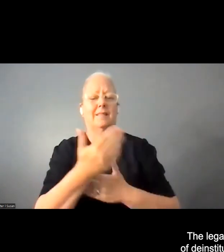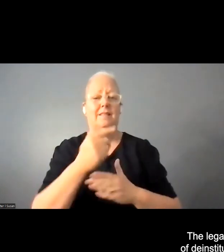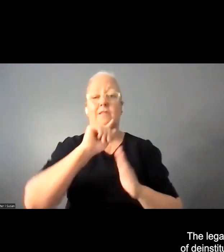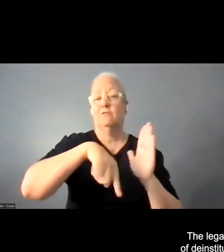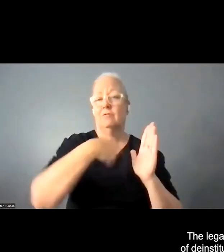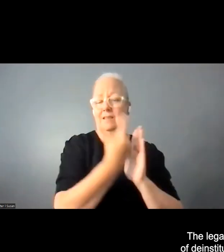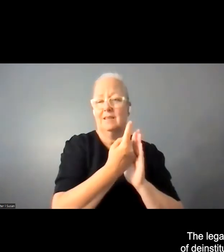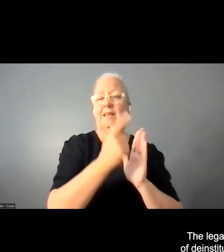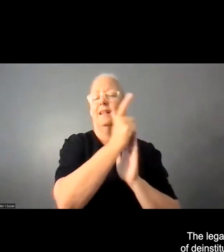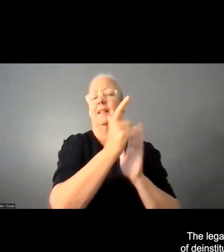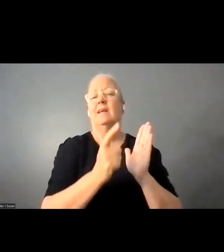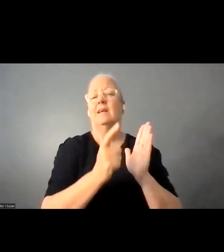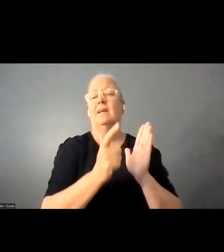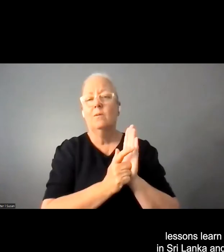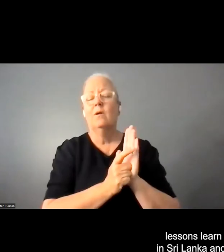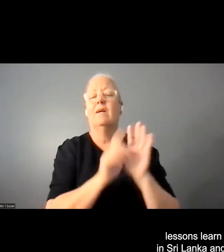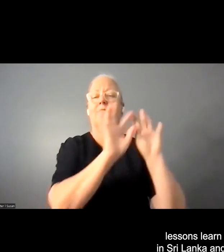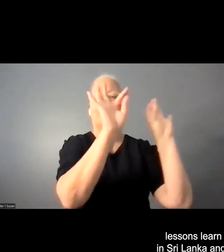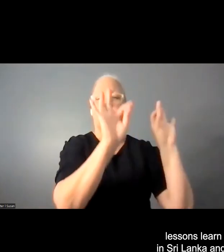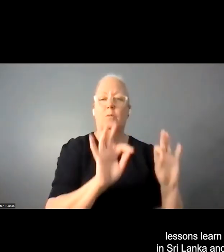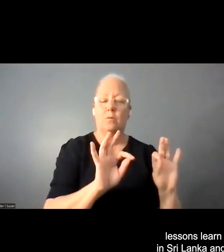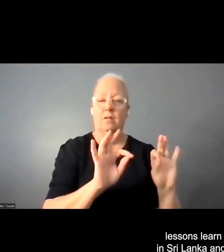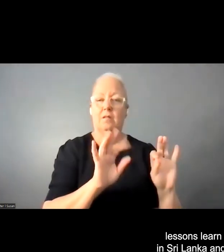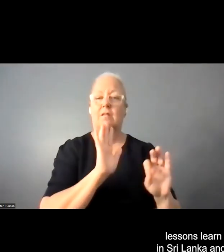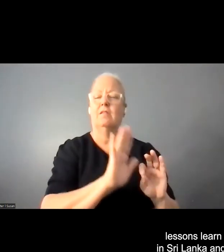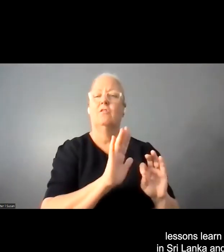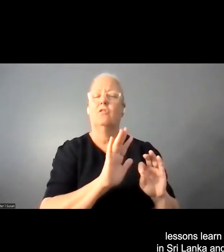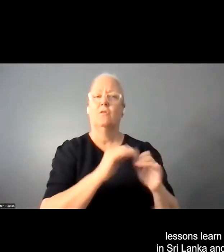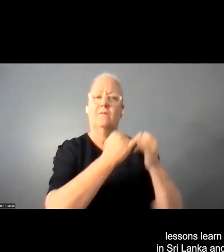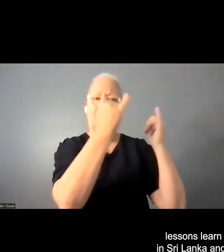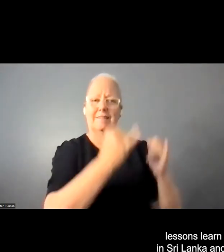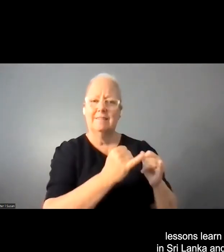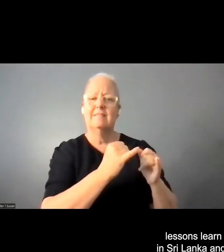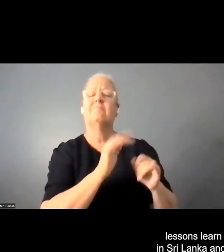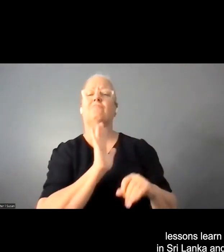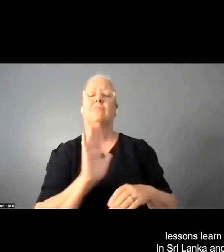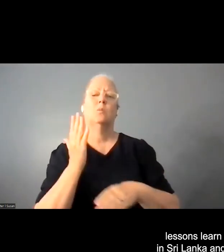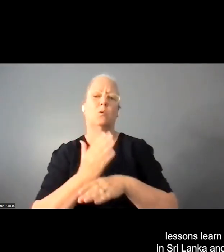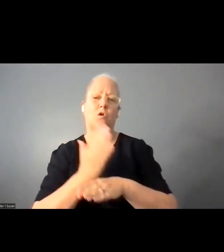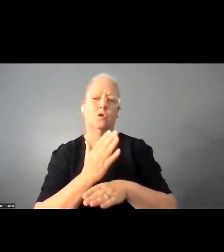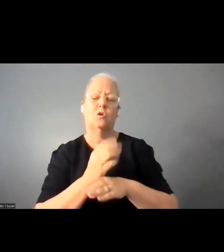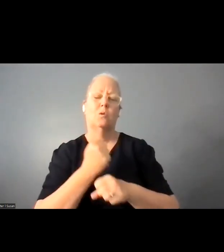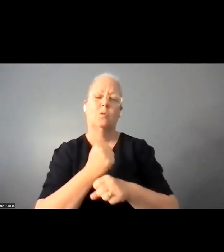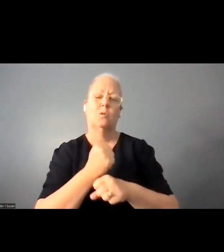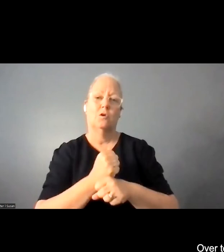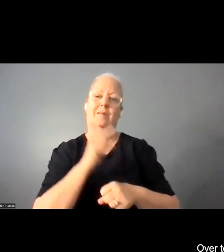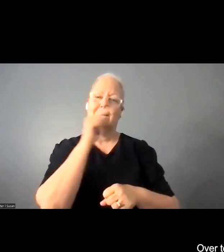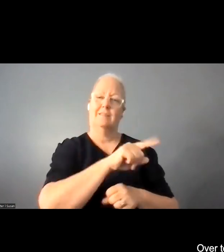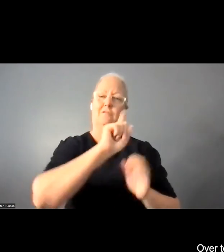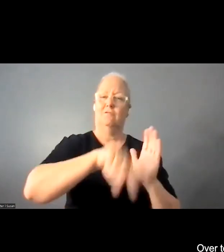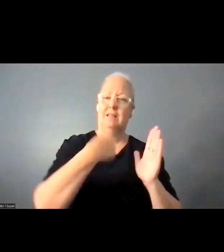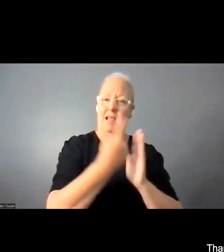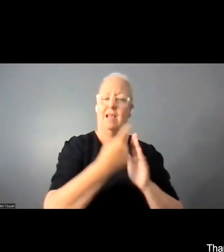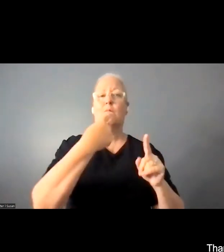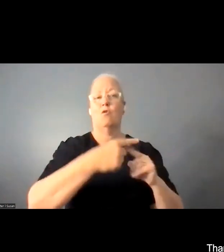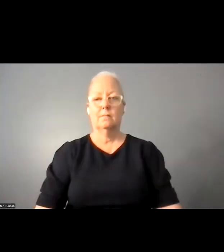of deinstitutionalization, lessons learned during their work in Sri Lanka, and their way forward. Over to